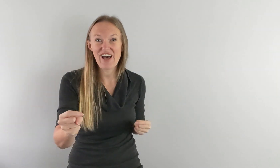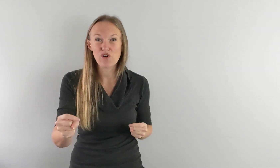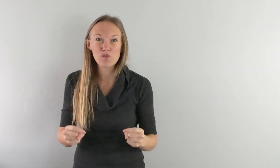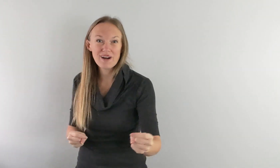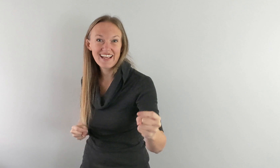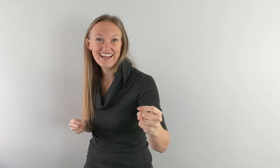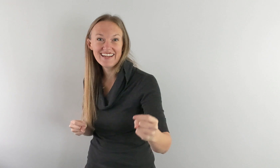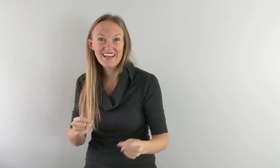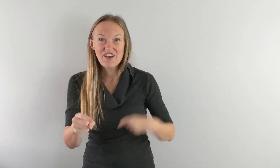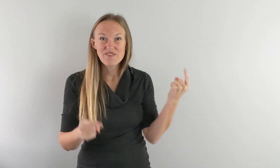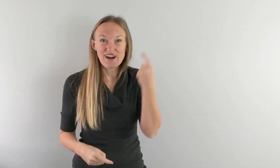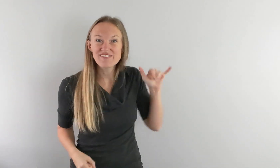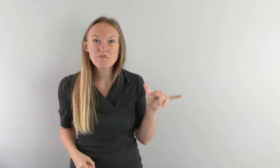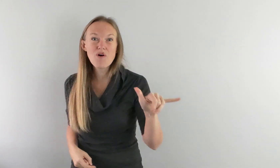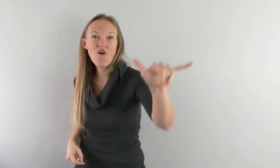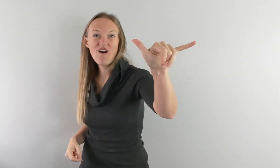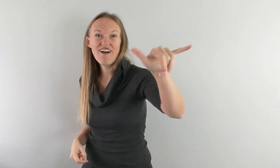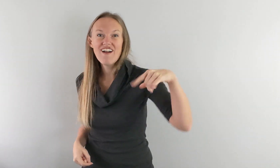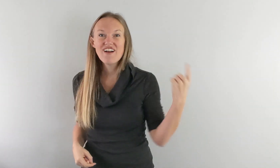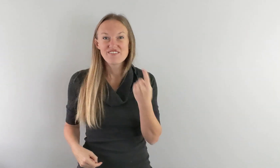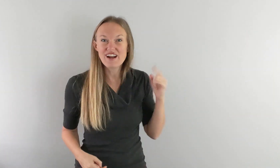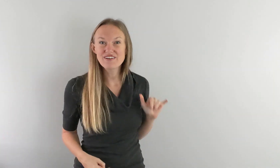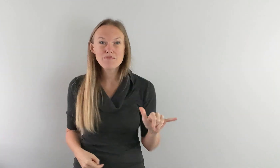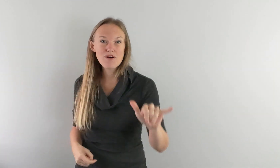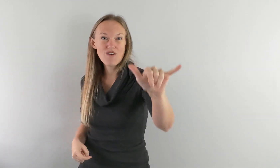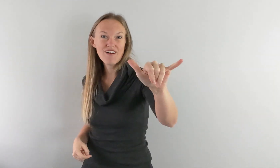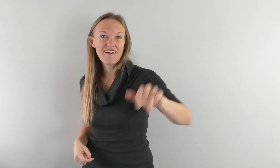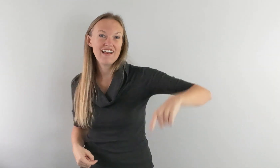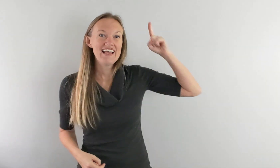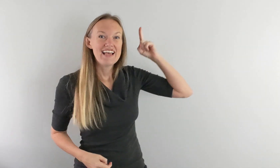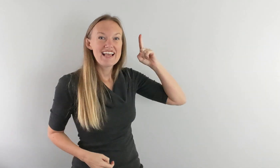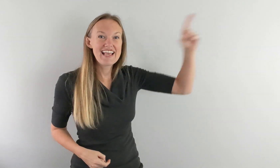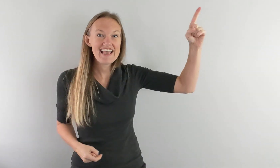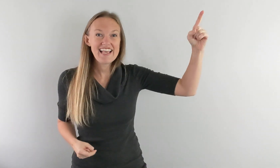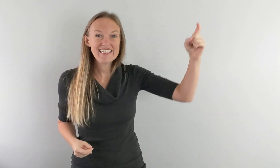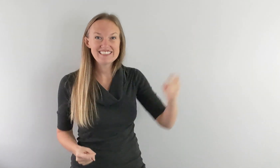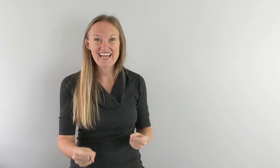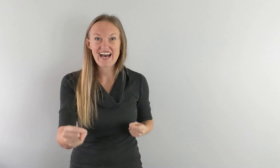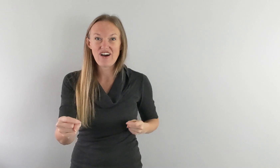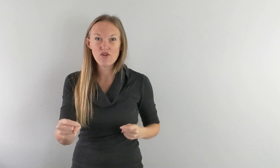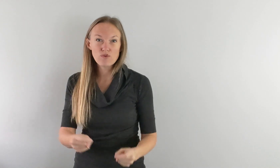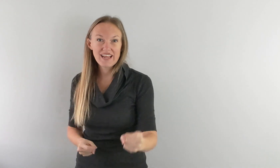shall reign forevermore, forevermore. He shall